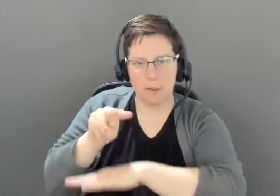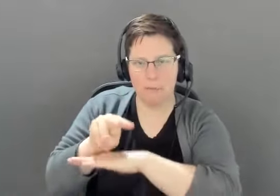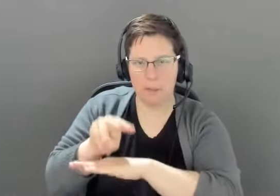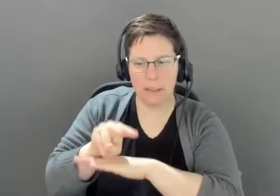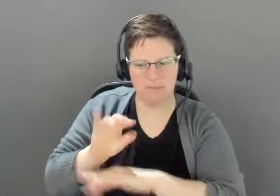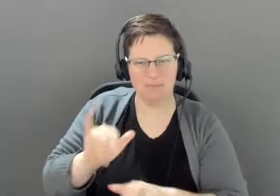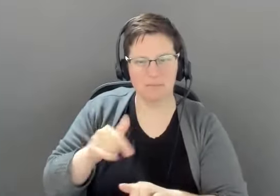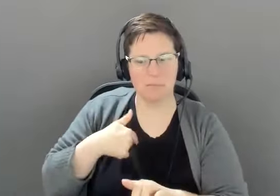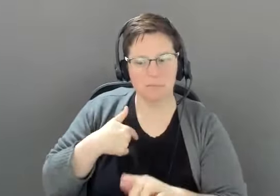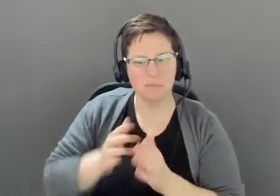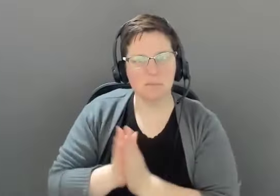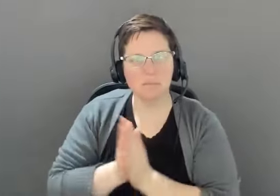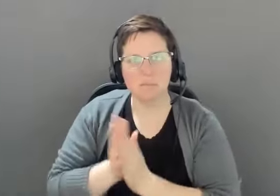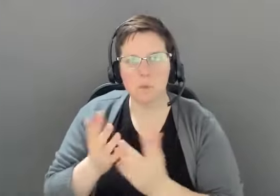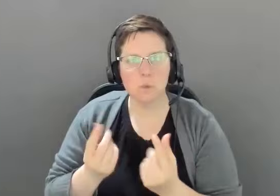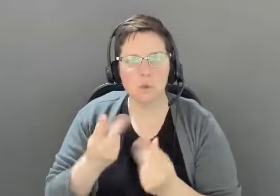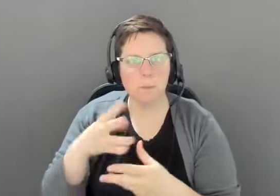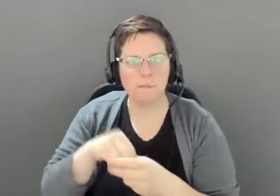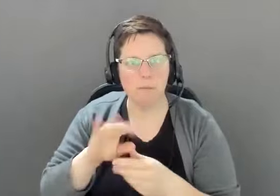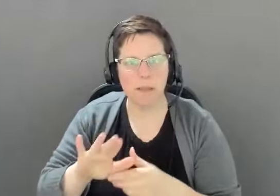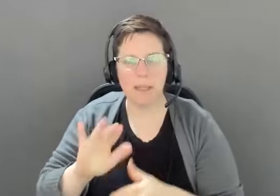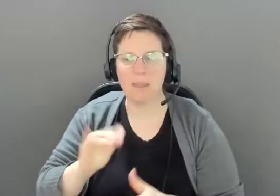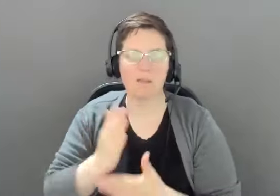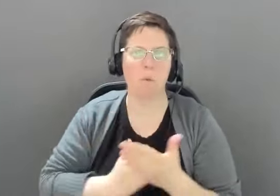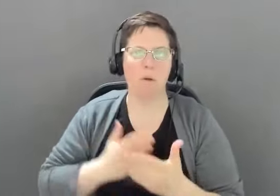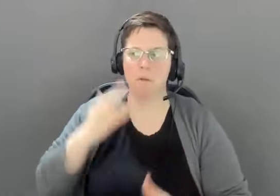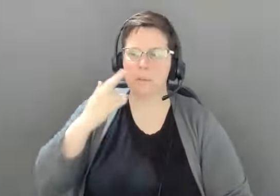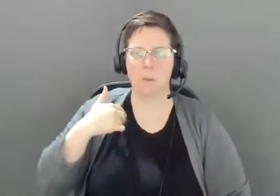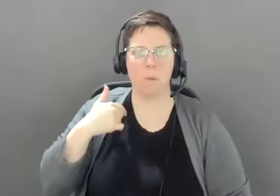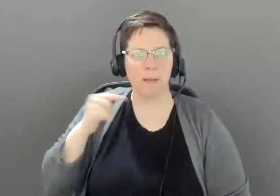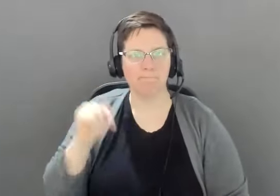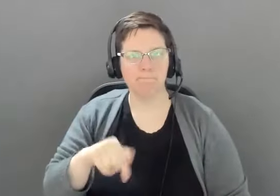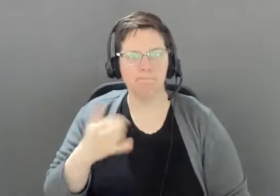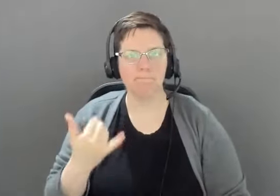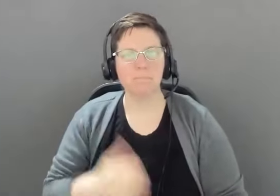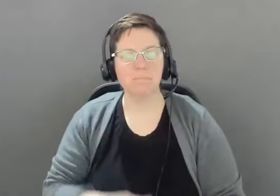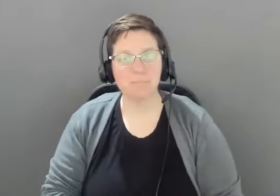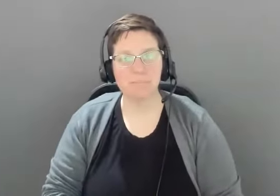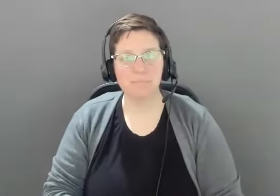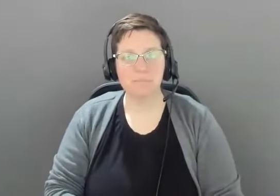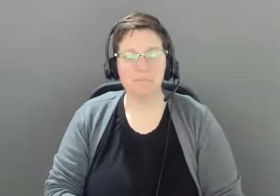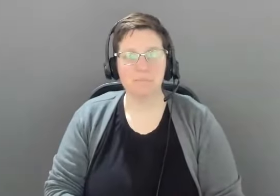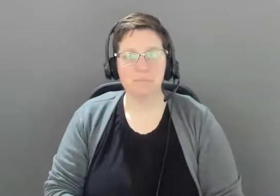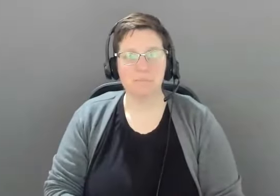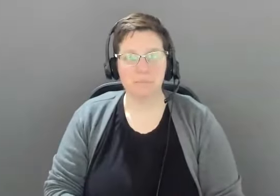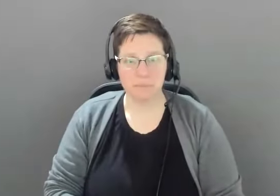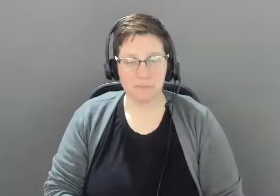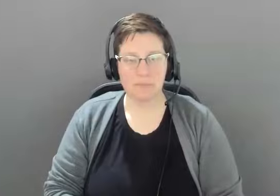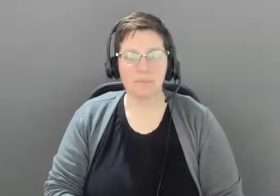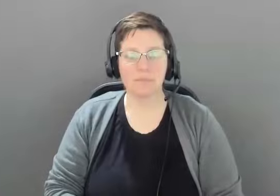which is in part what brought me to some of this work. I come to this conversation today as someone who has reported